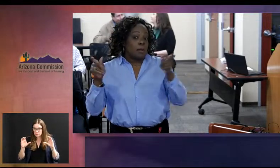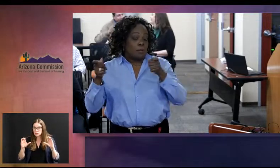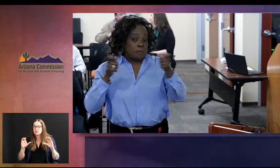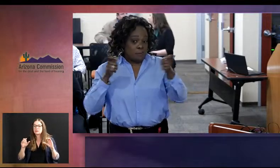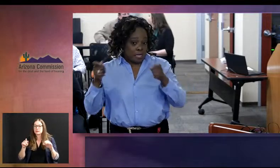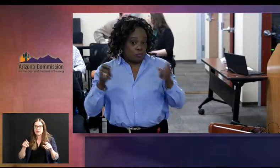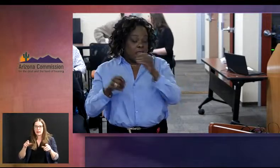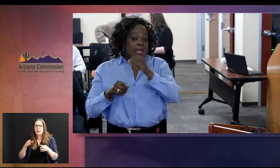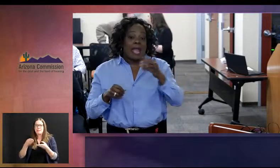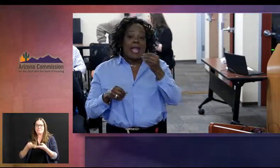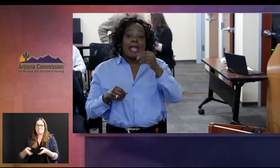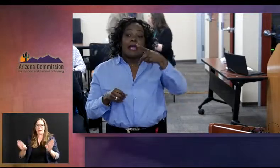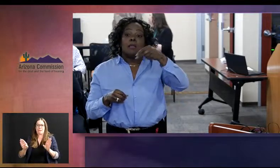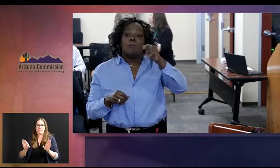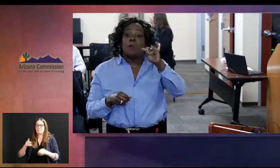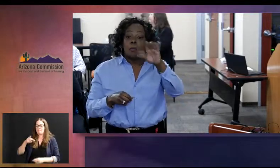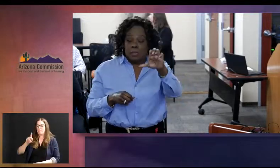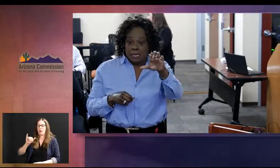in public management